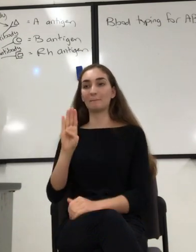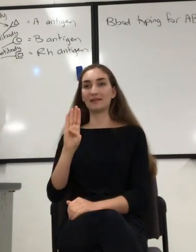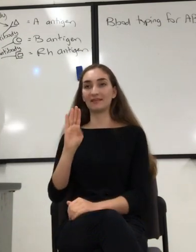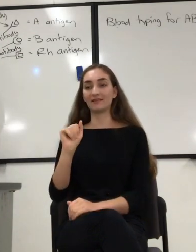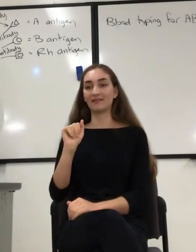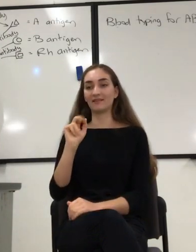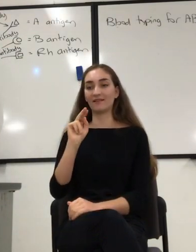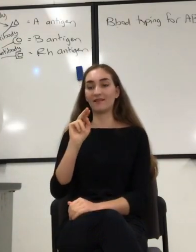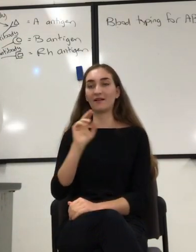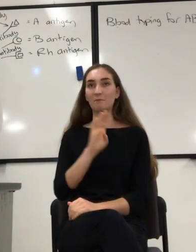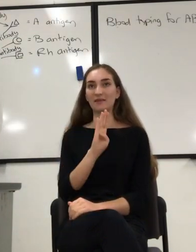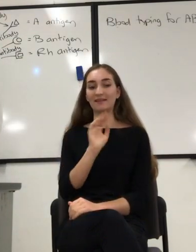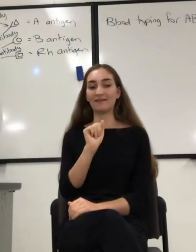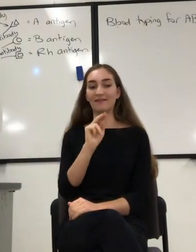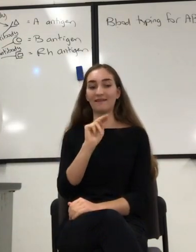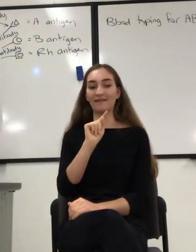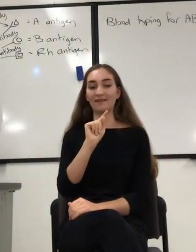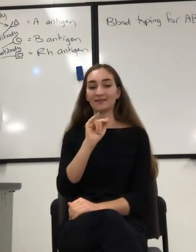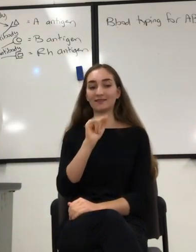circles.